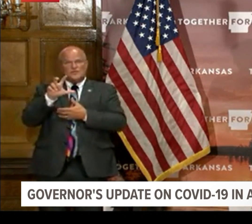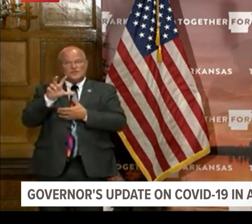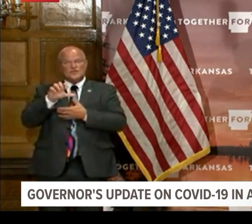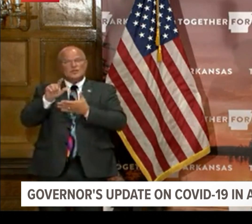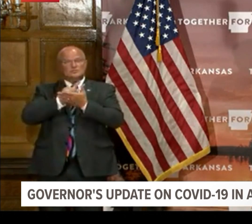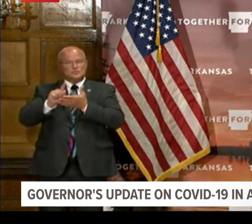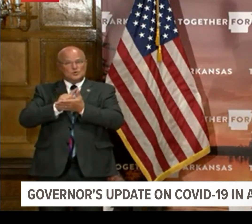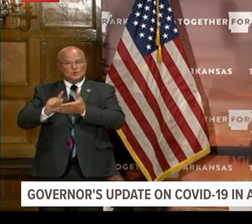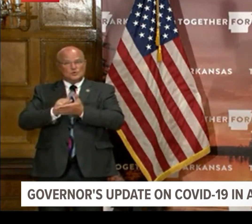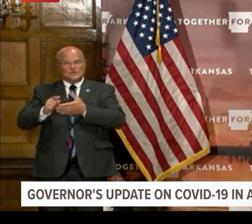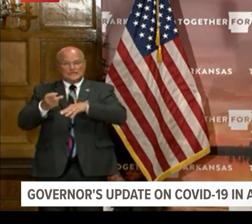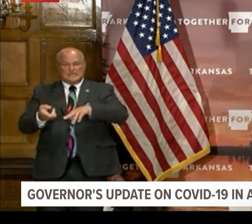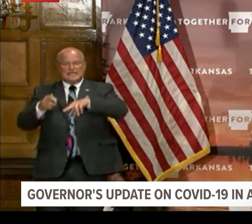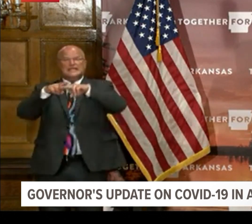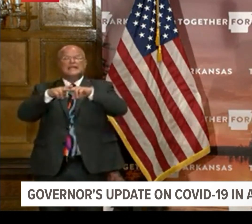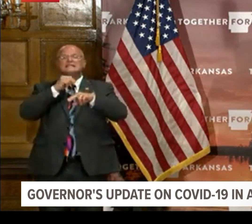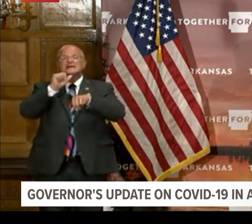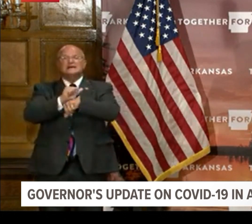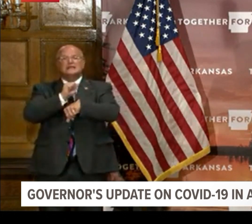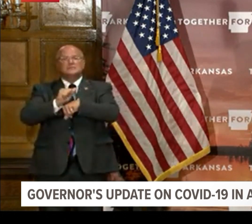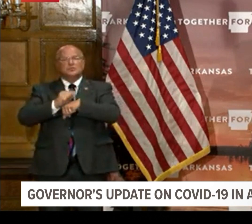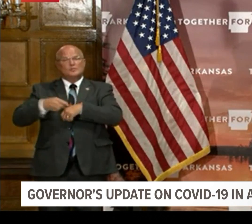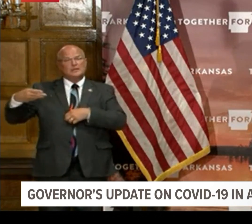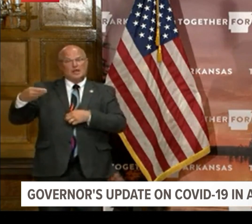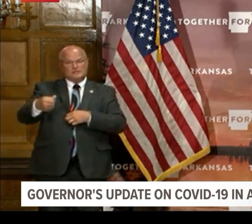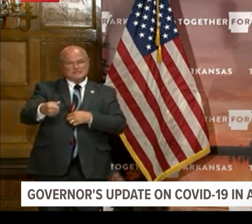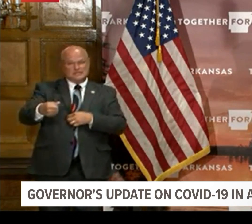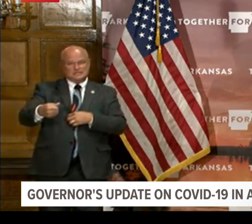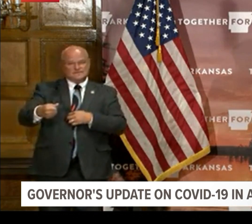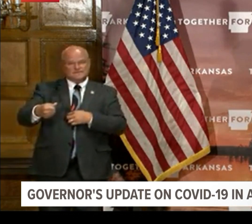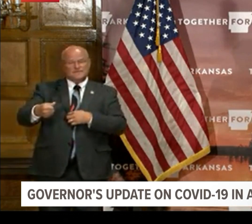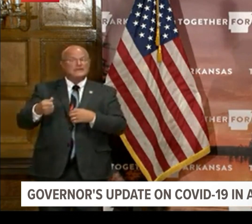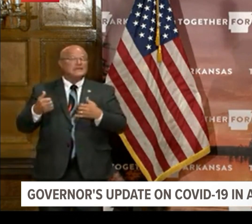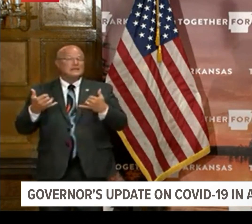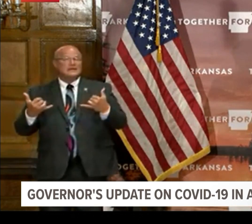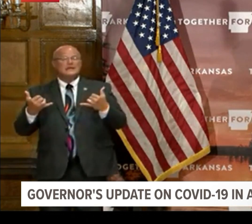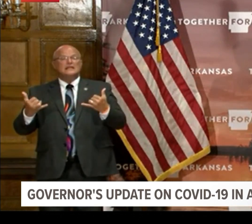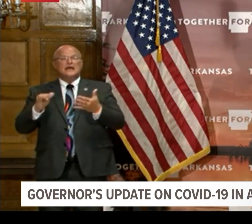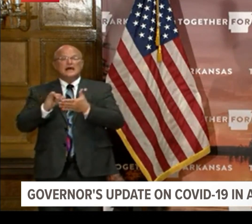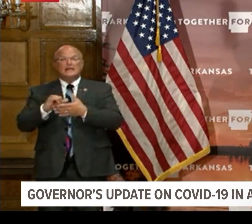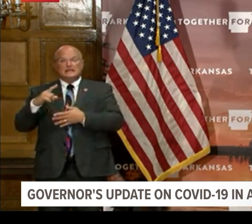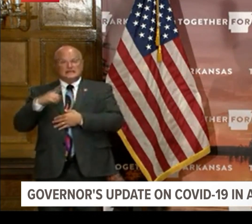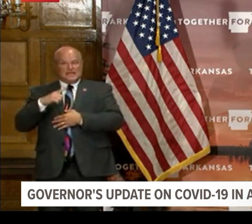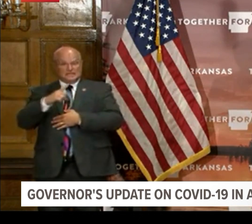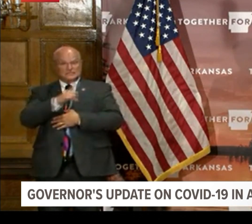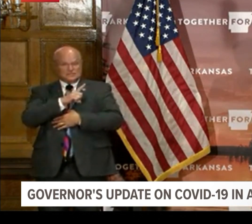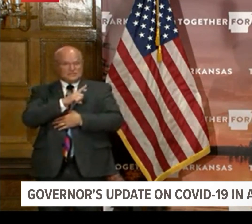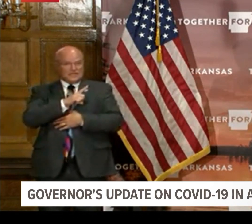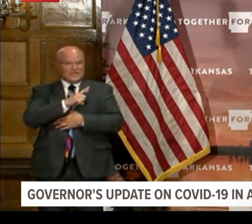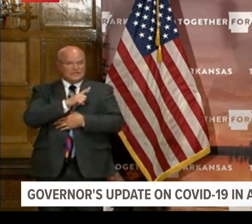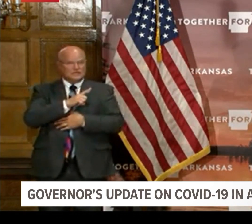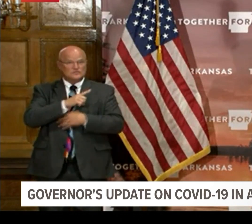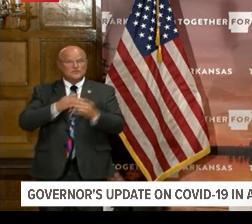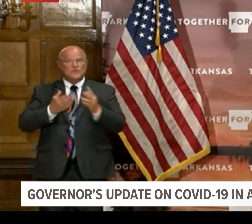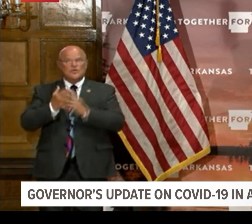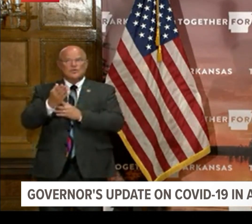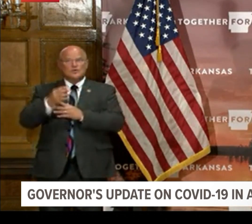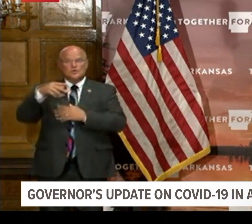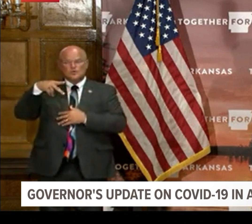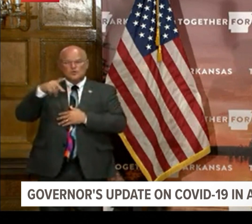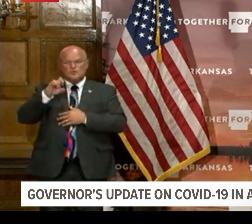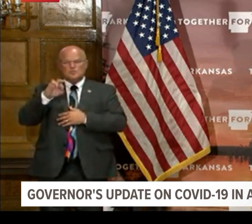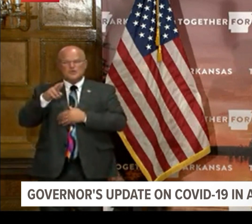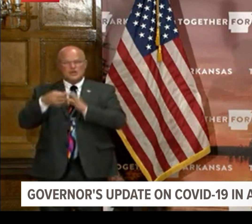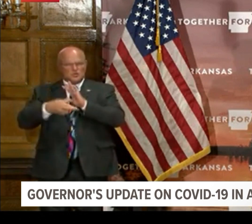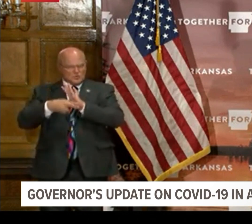per week enhanced unemployment compensation. Now, the legislature, through peer